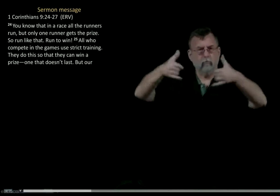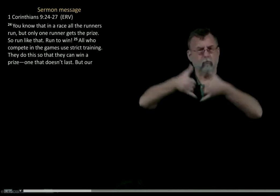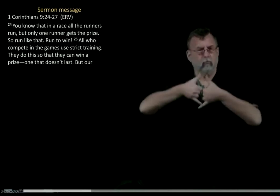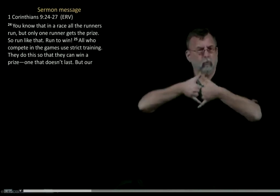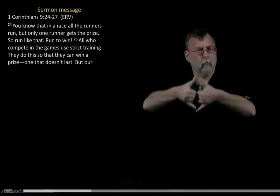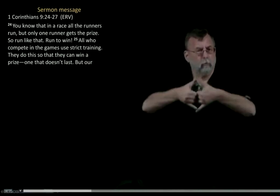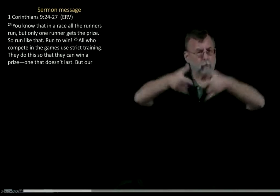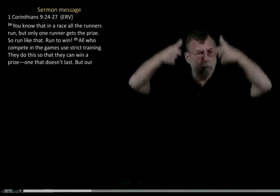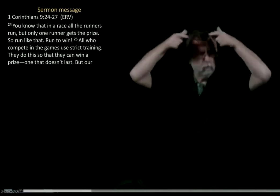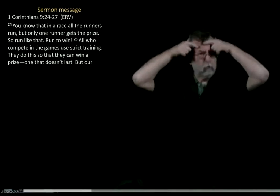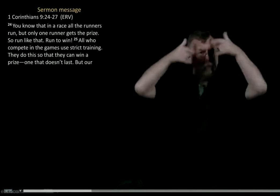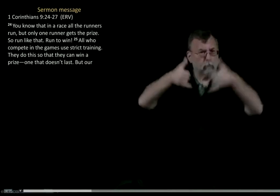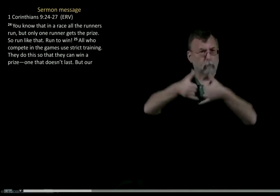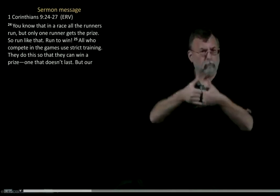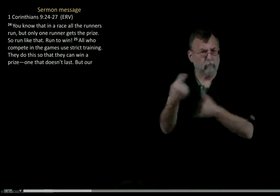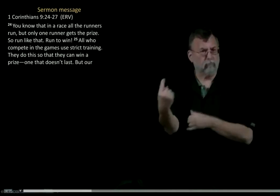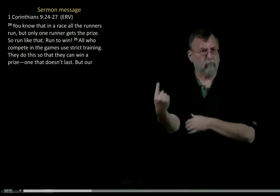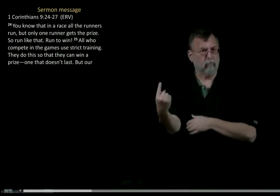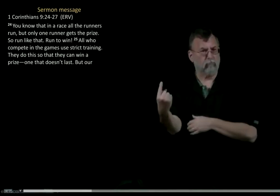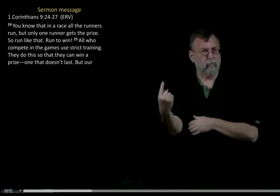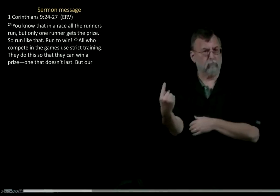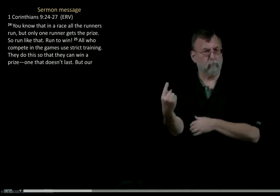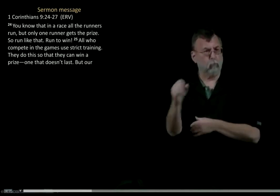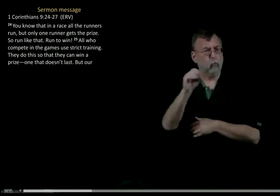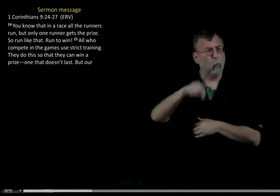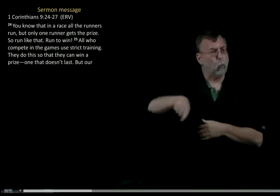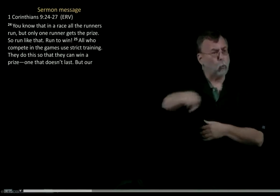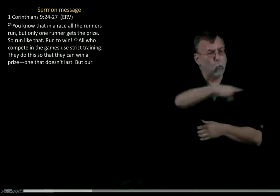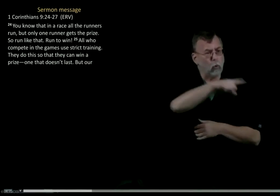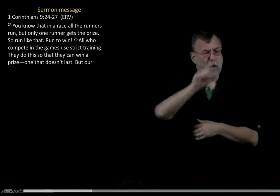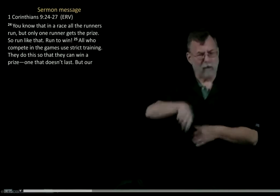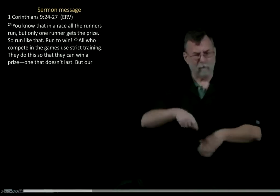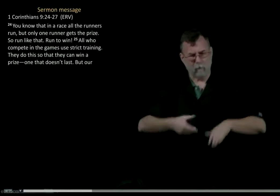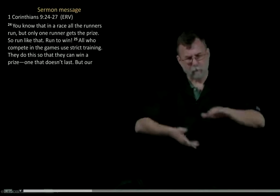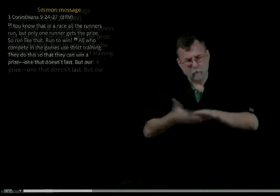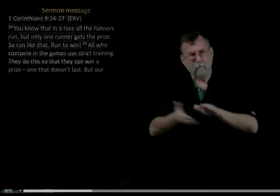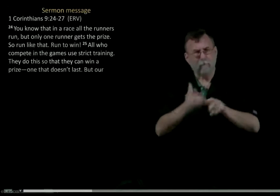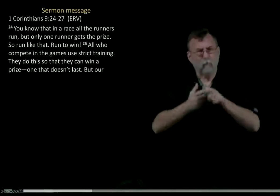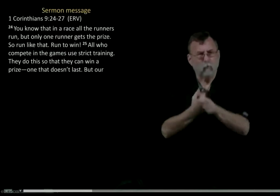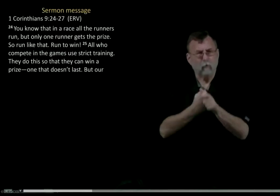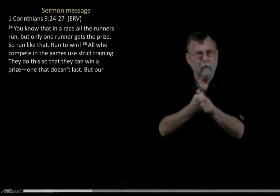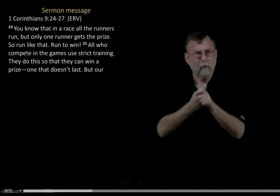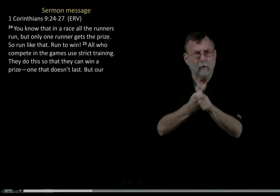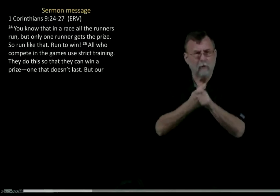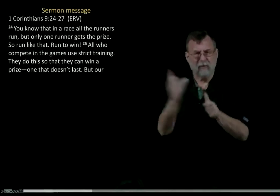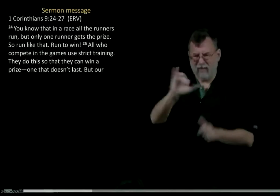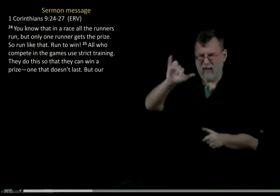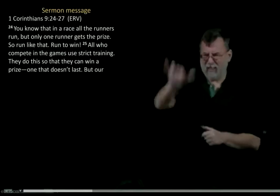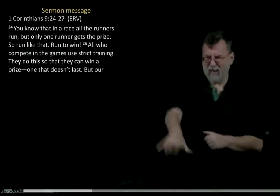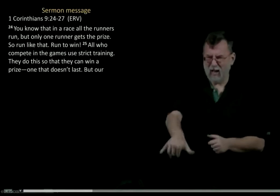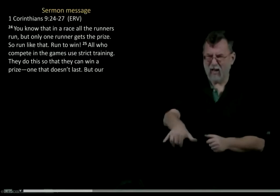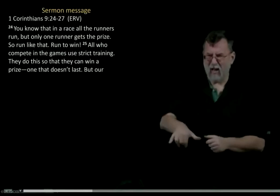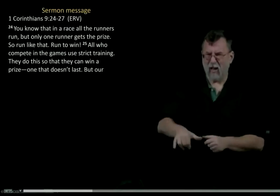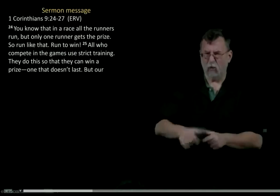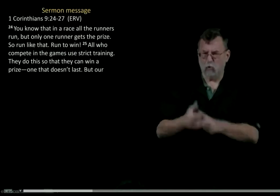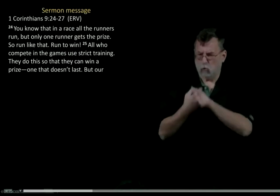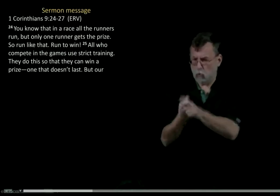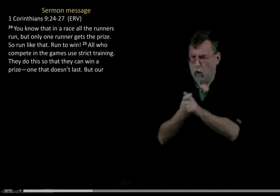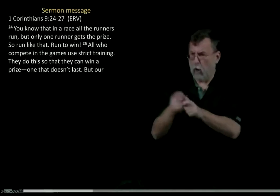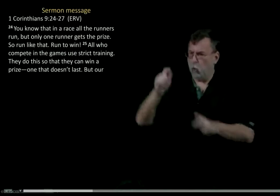but only one gets the prize. We have to run like that.